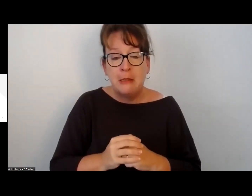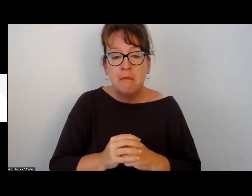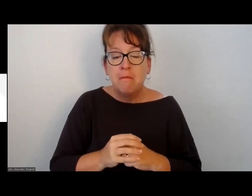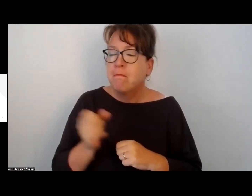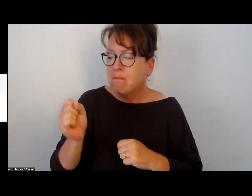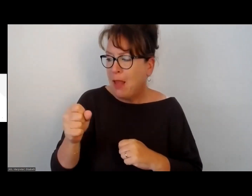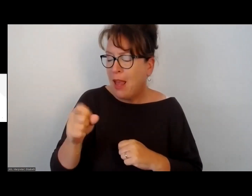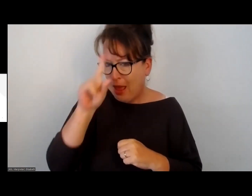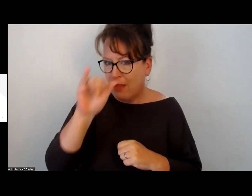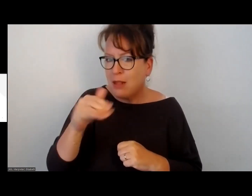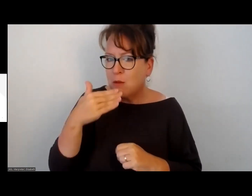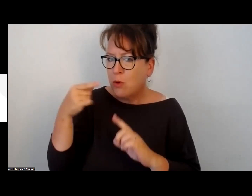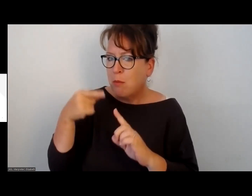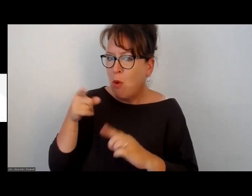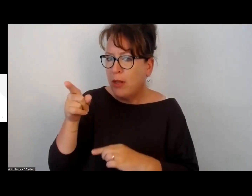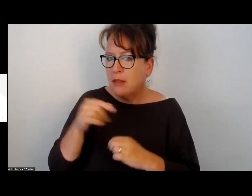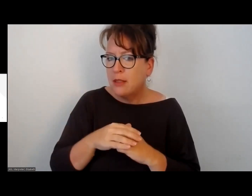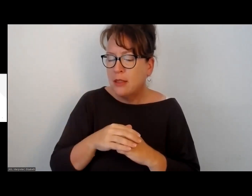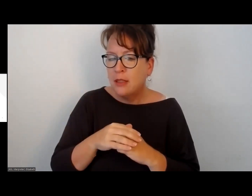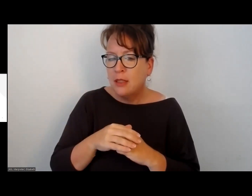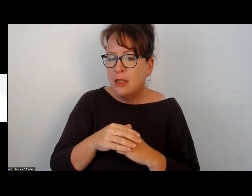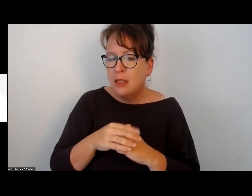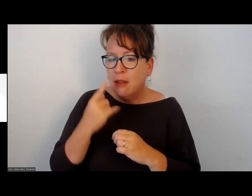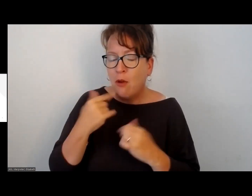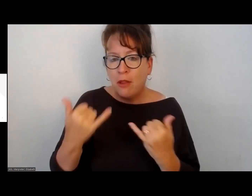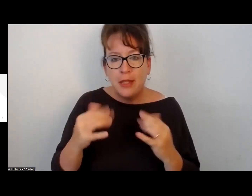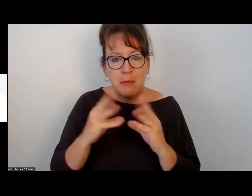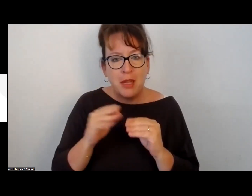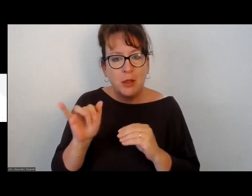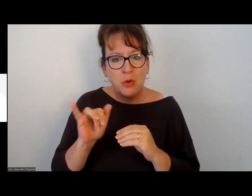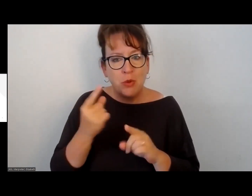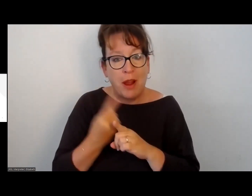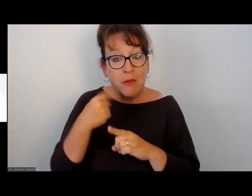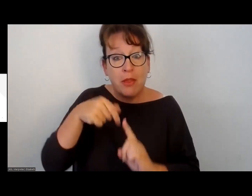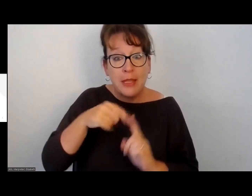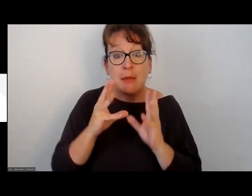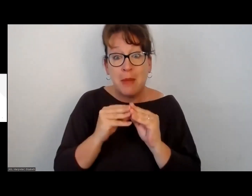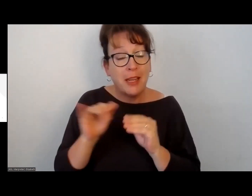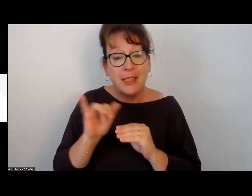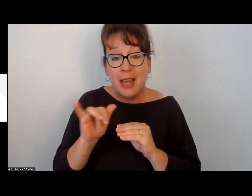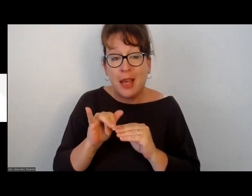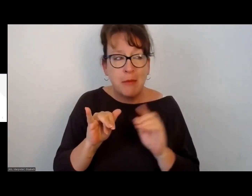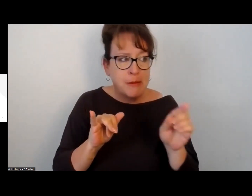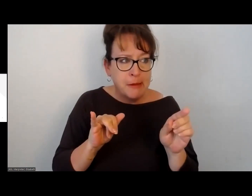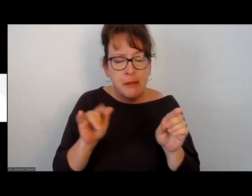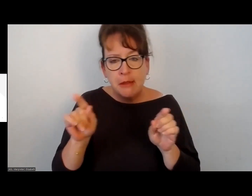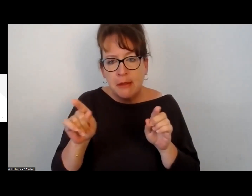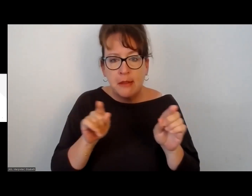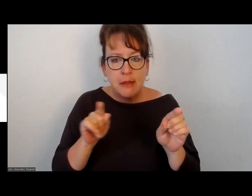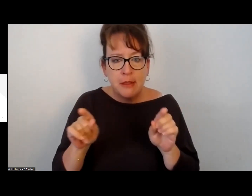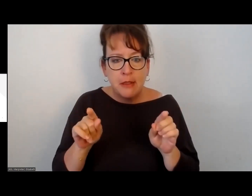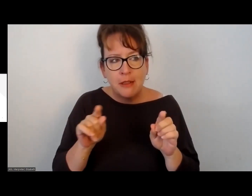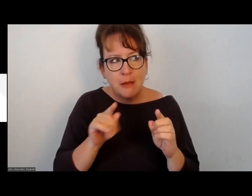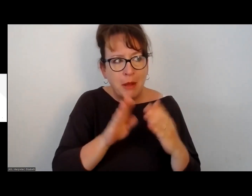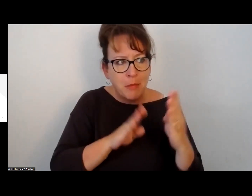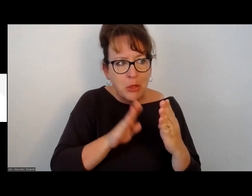Yeah, no, I think that's a really good point, because for this one in particular, we went back and forth a lot on location and then virtual versus in person.